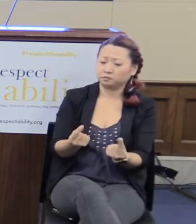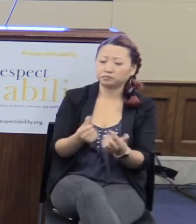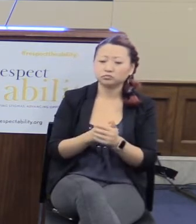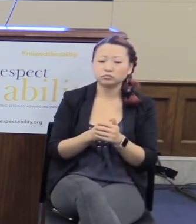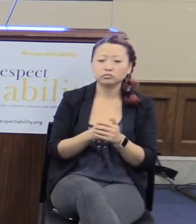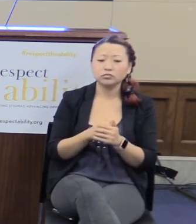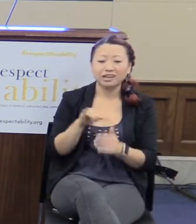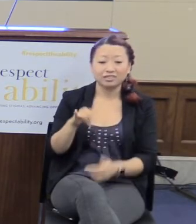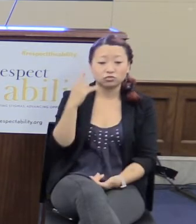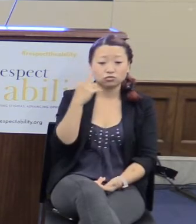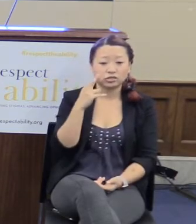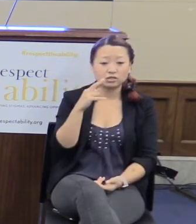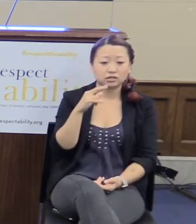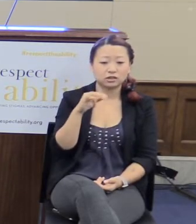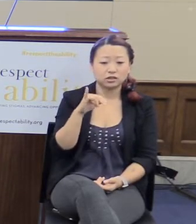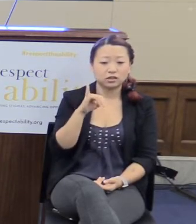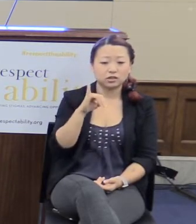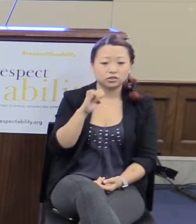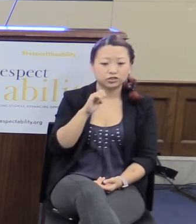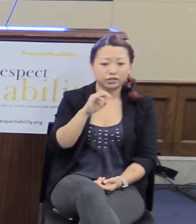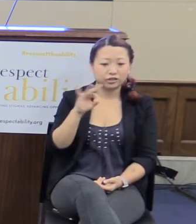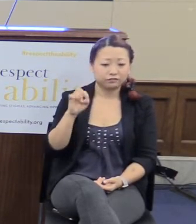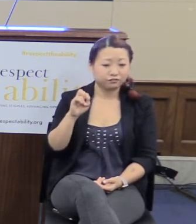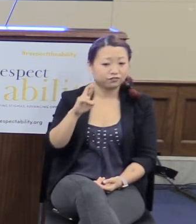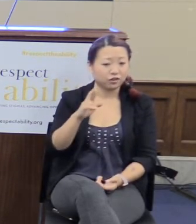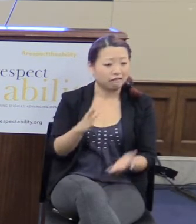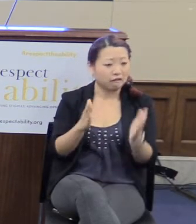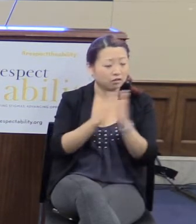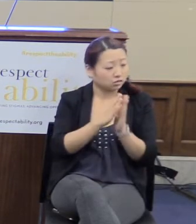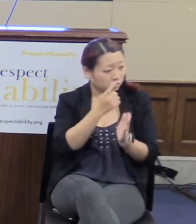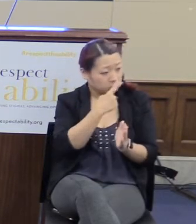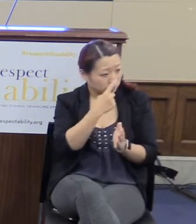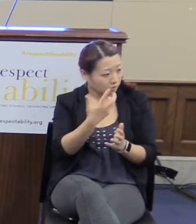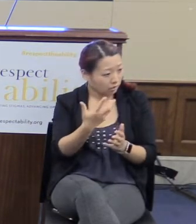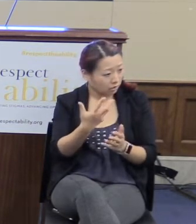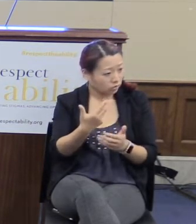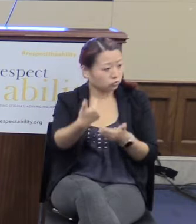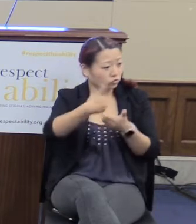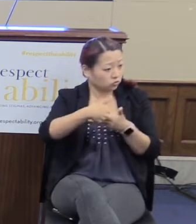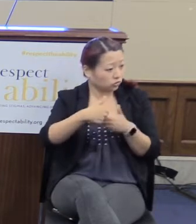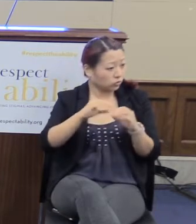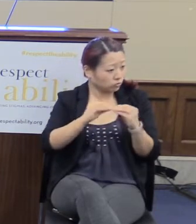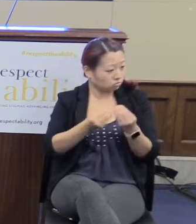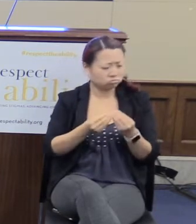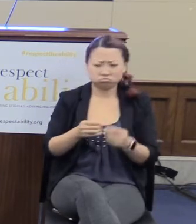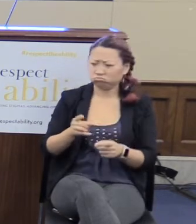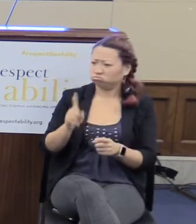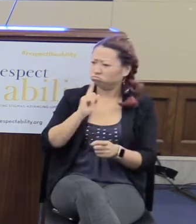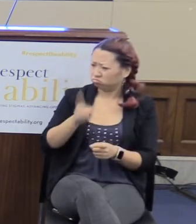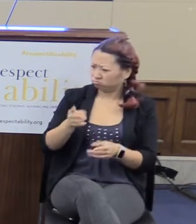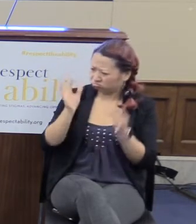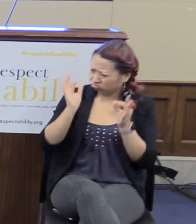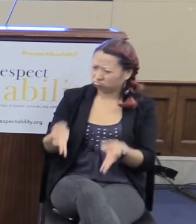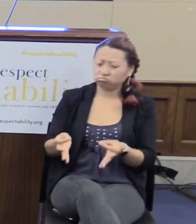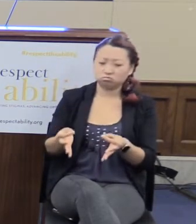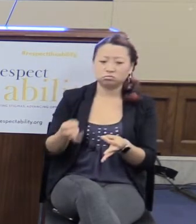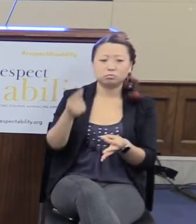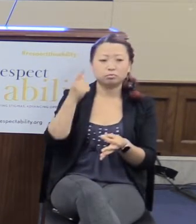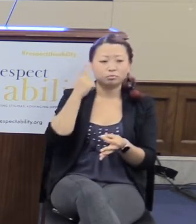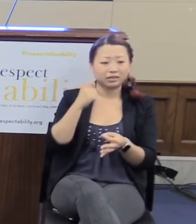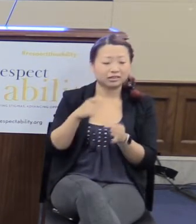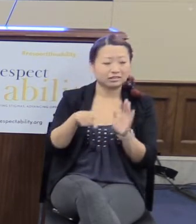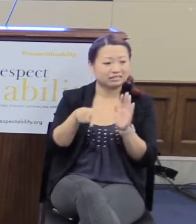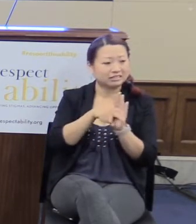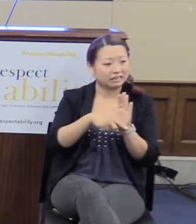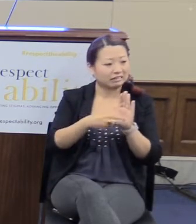when Jennifer asked me to join this organization, I said absolutely, because stigmas are creating problems